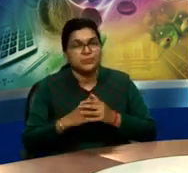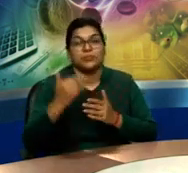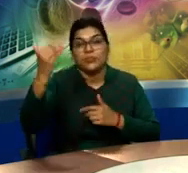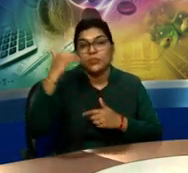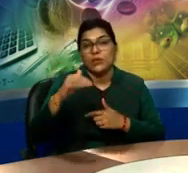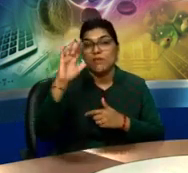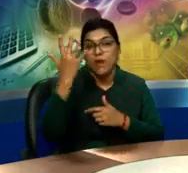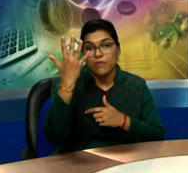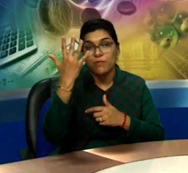workers.